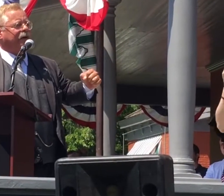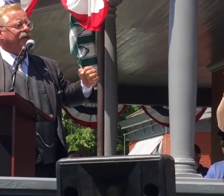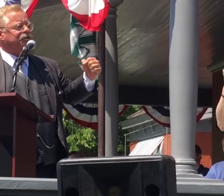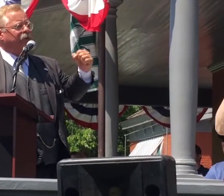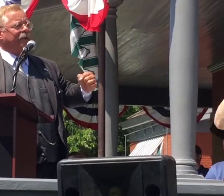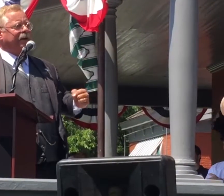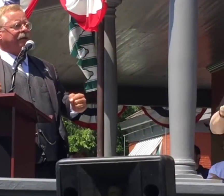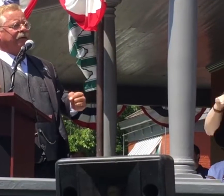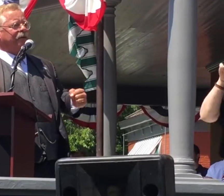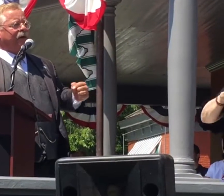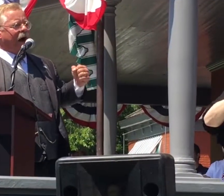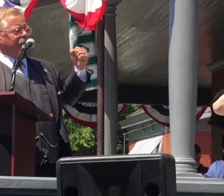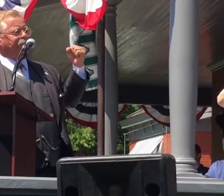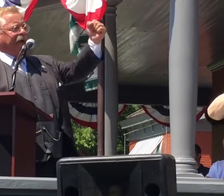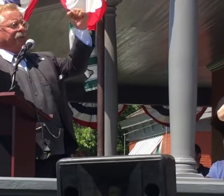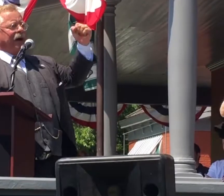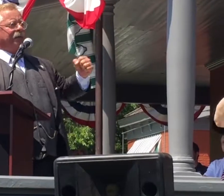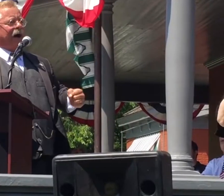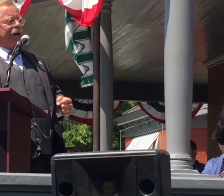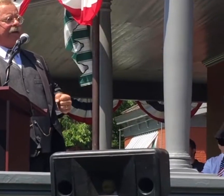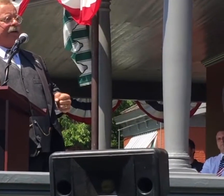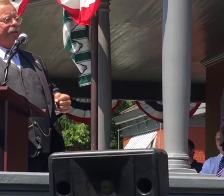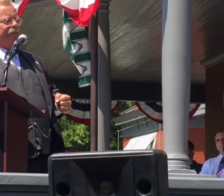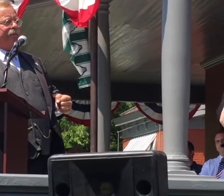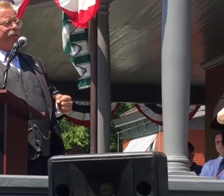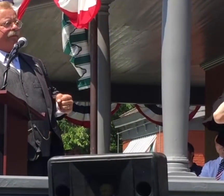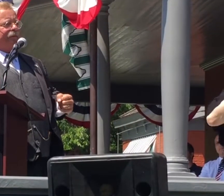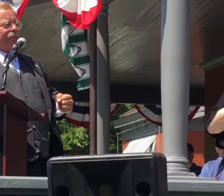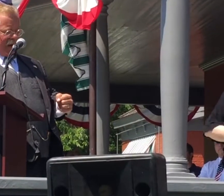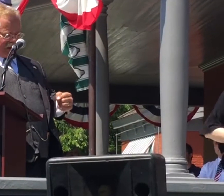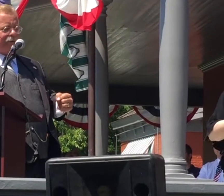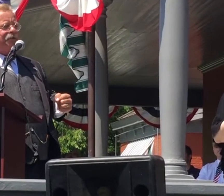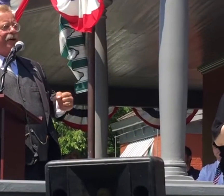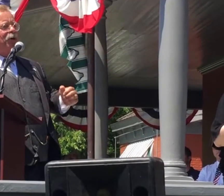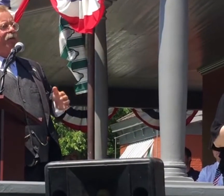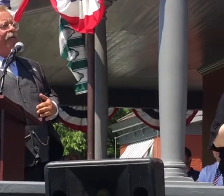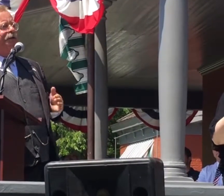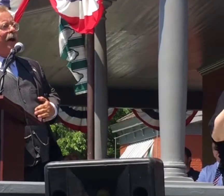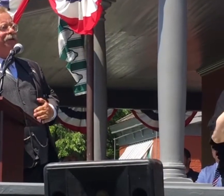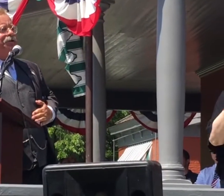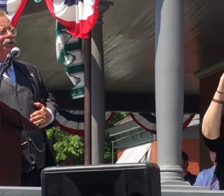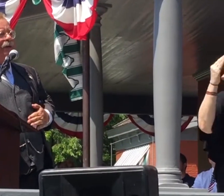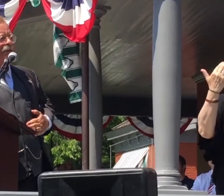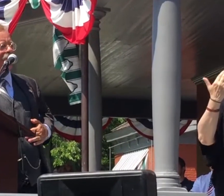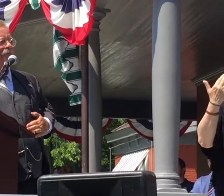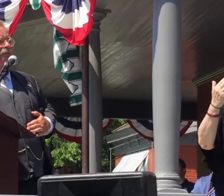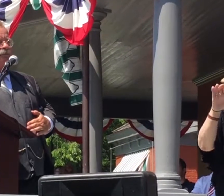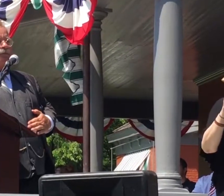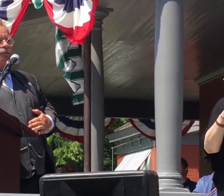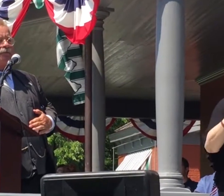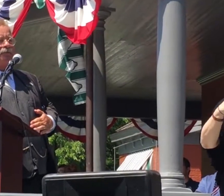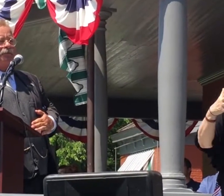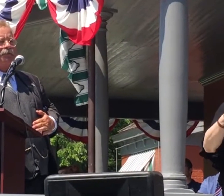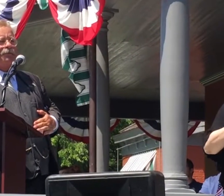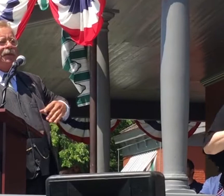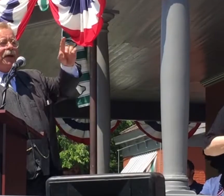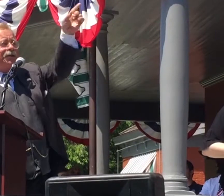lifting weights, rowing and swimming. I built my body. I seem to have overdone it just a